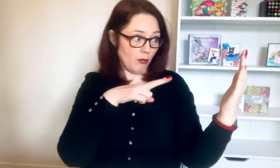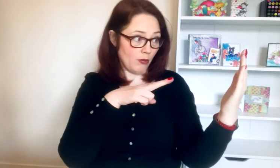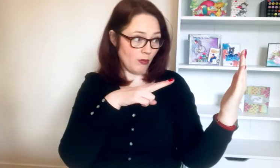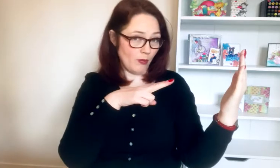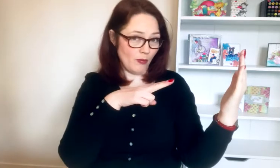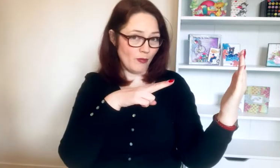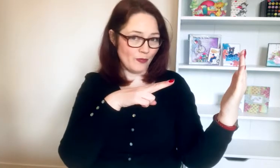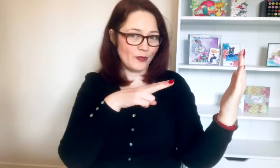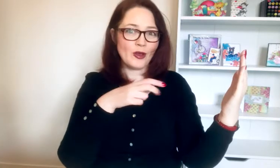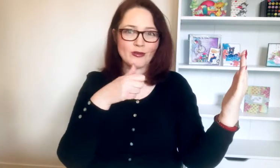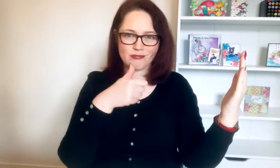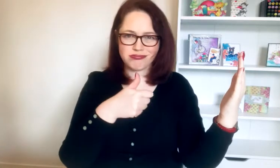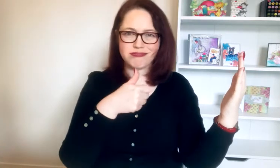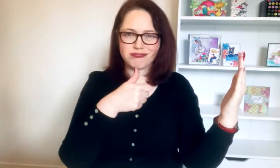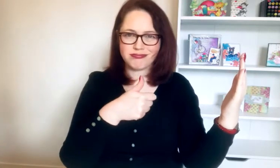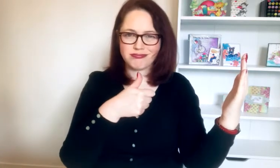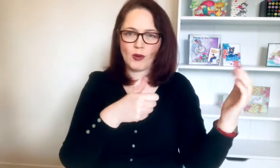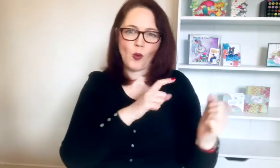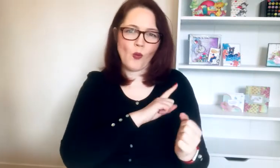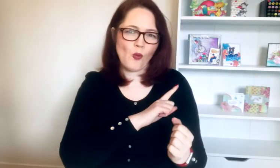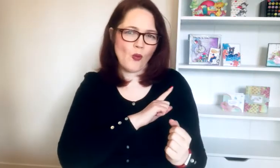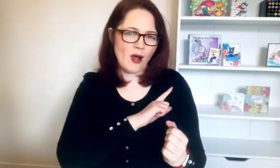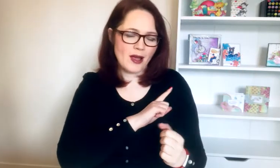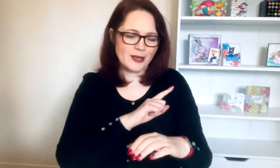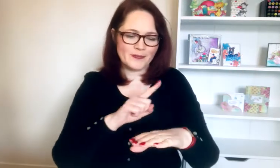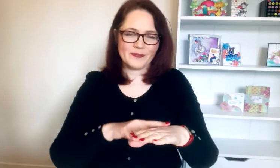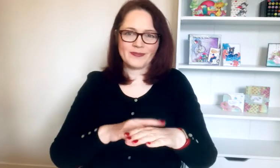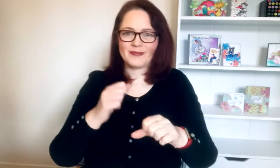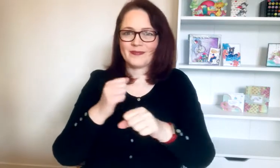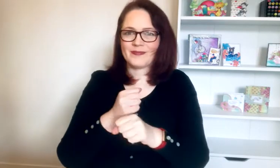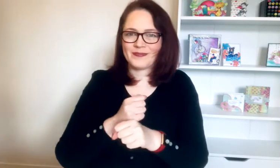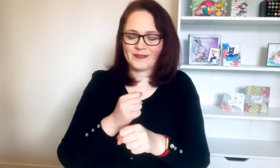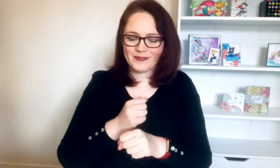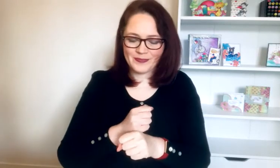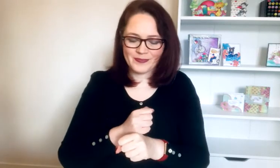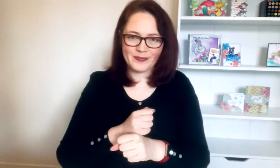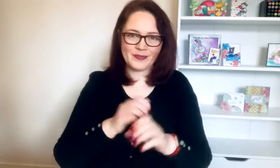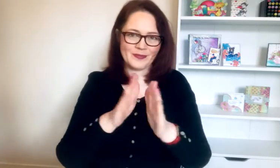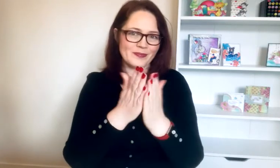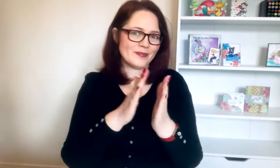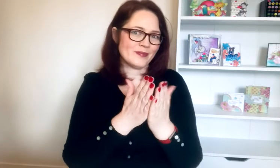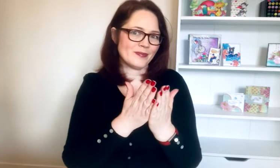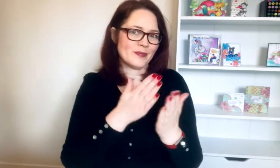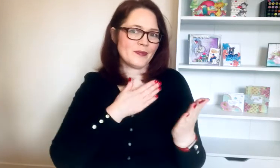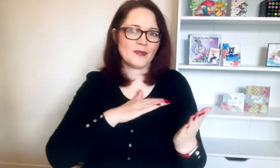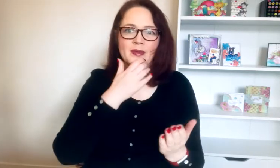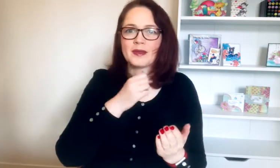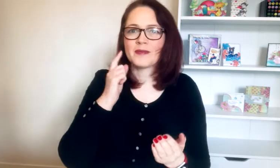eyes where to look, so it looks straight at our artwork, which is a really good thing. Why is that a good thing? If we've spent the time and effort making